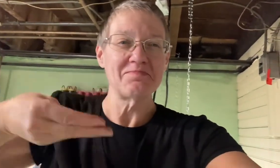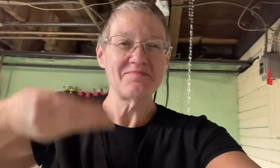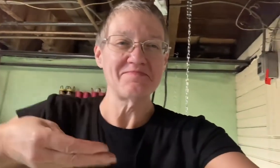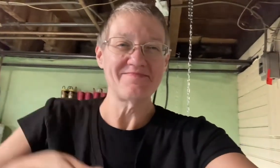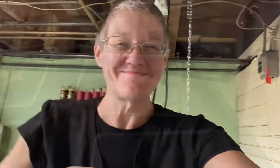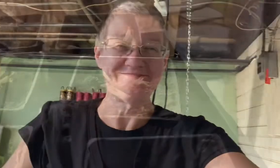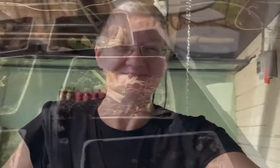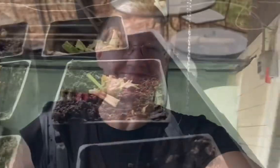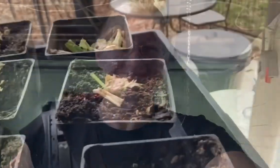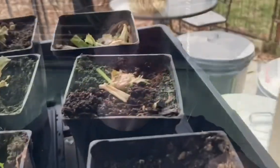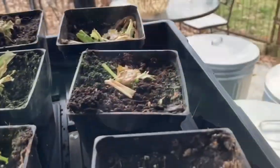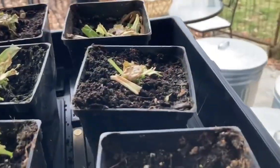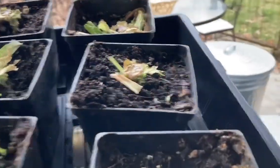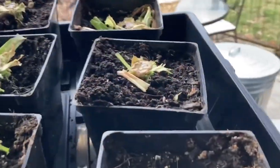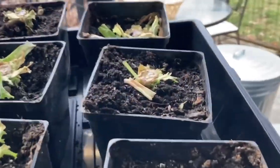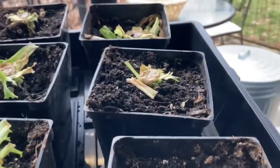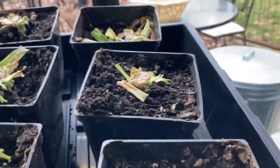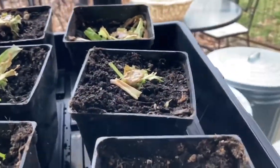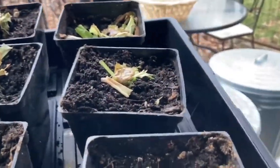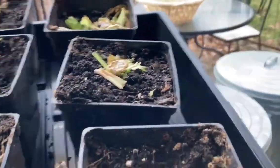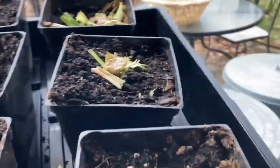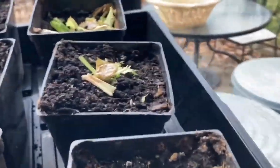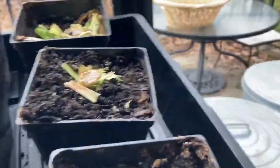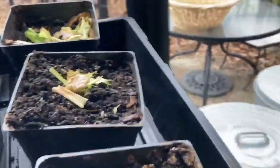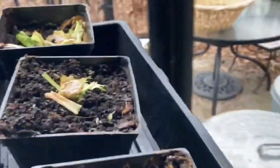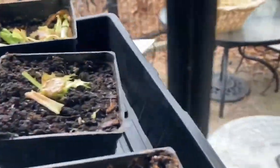was able to buy some with some Christmas money.